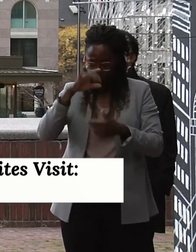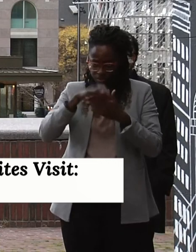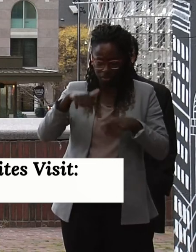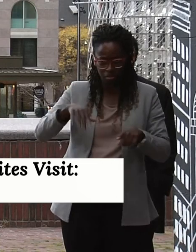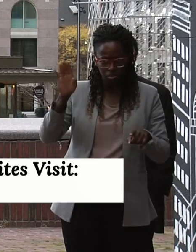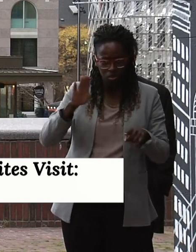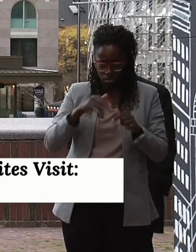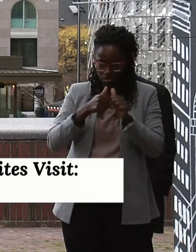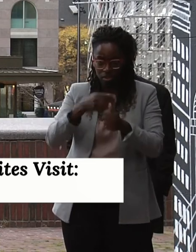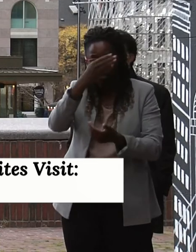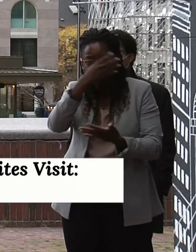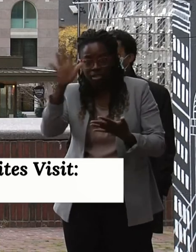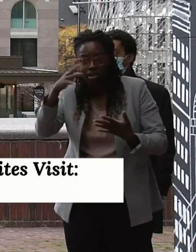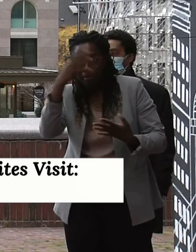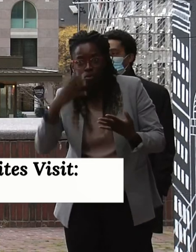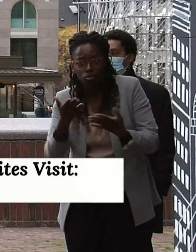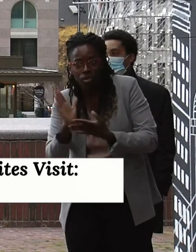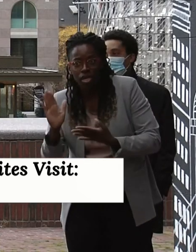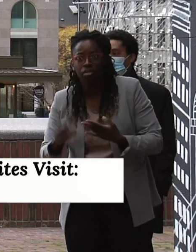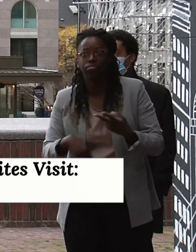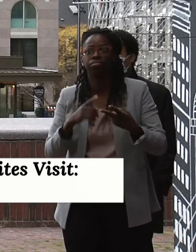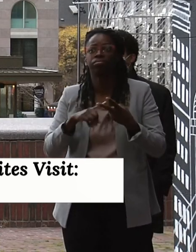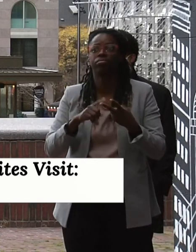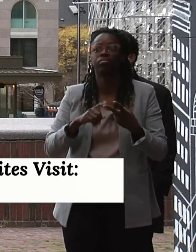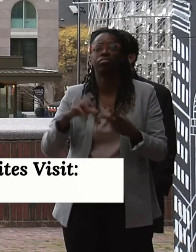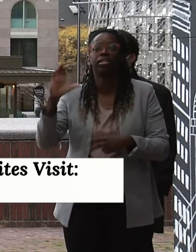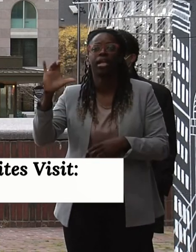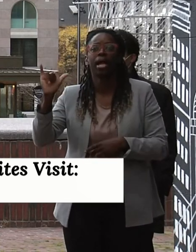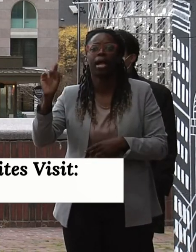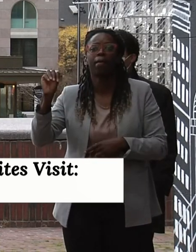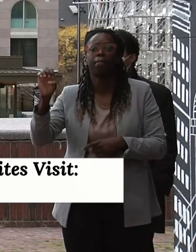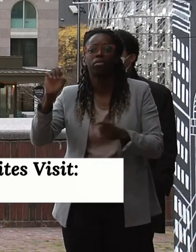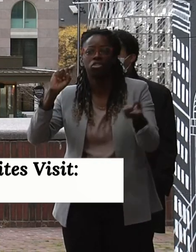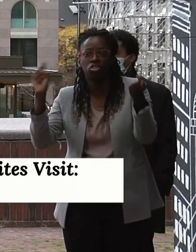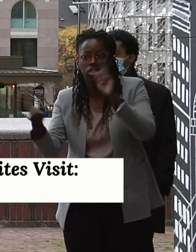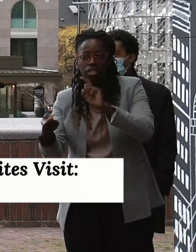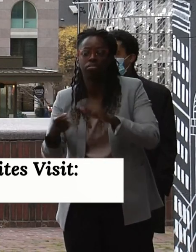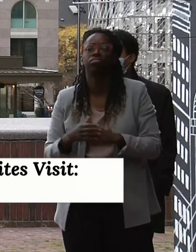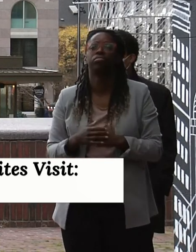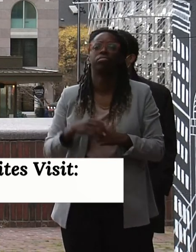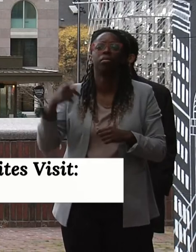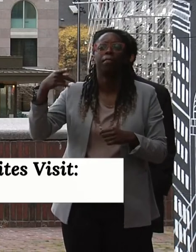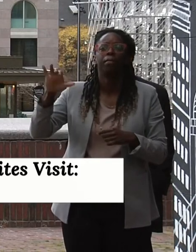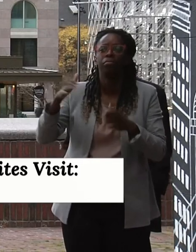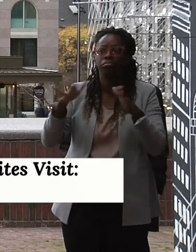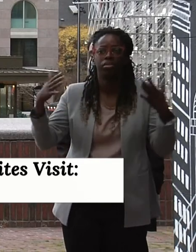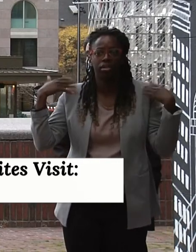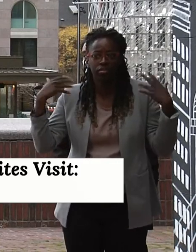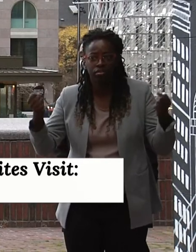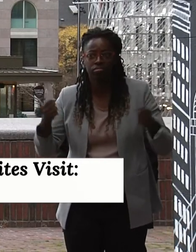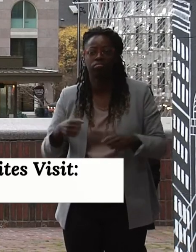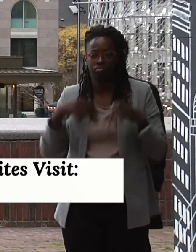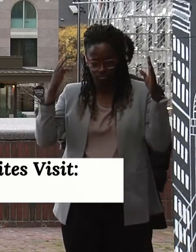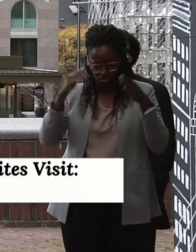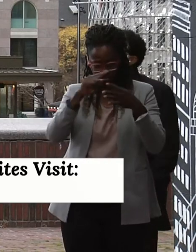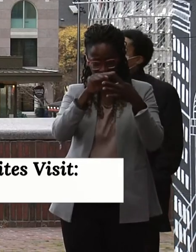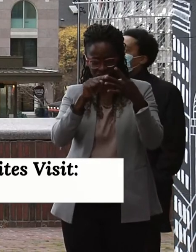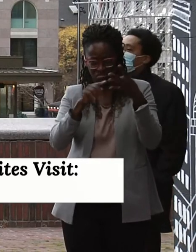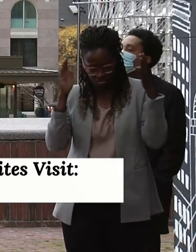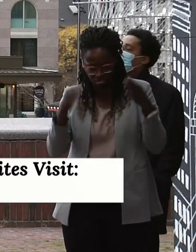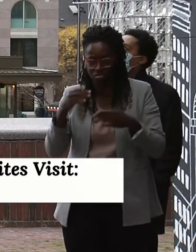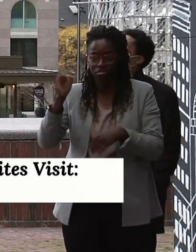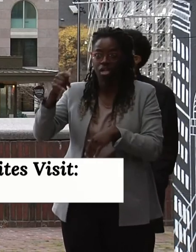that believes in climate change. That's gonna be a real big difference. And I was on a call over the weekend with the U.S. Conference of Mayors. Actually, it